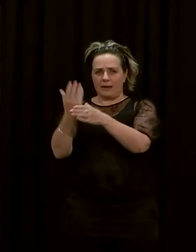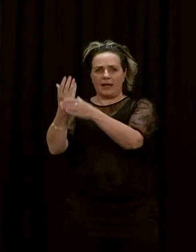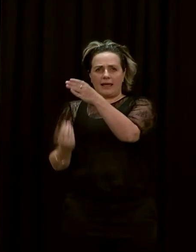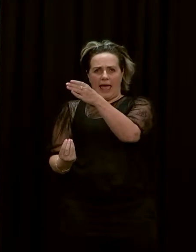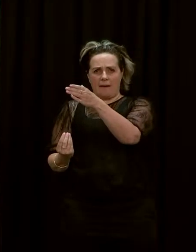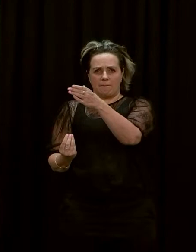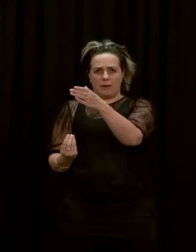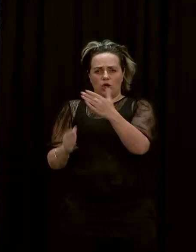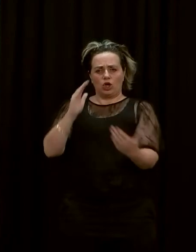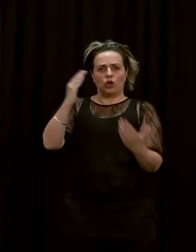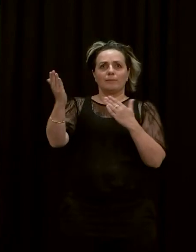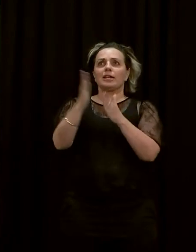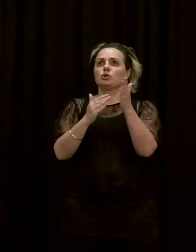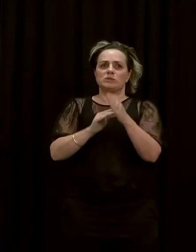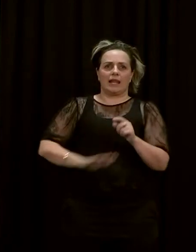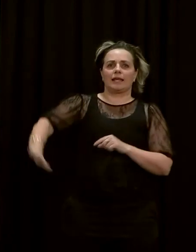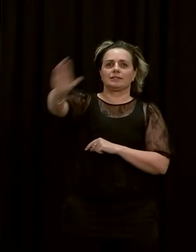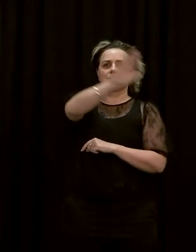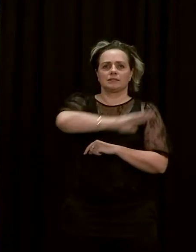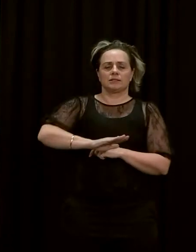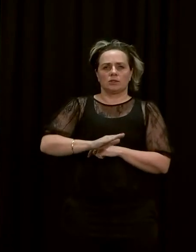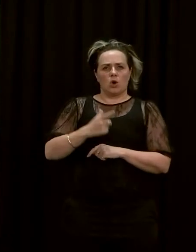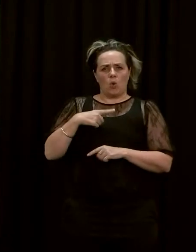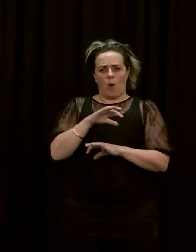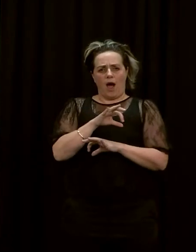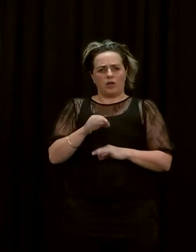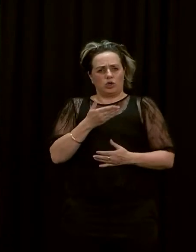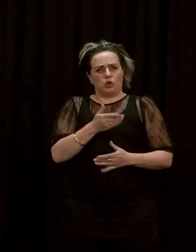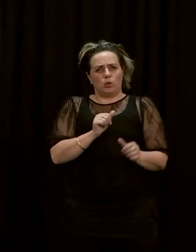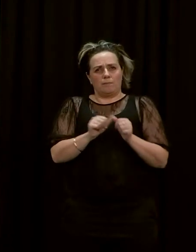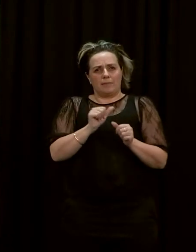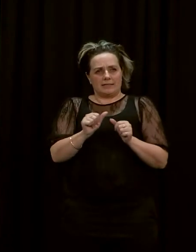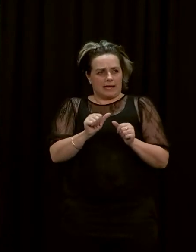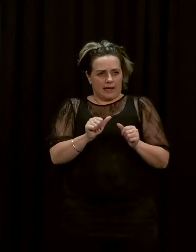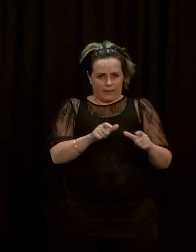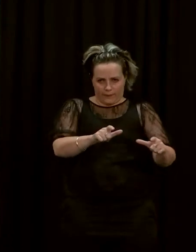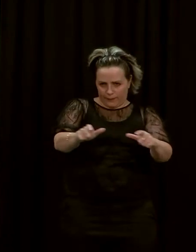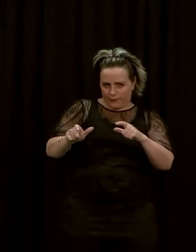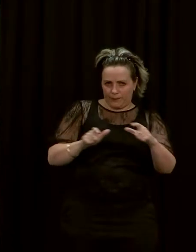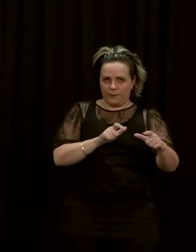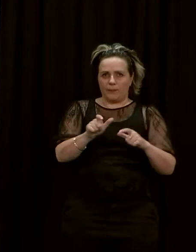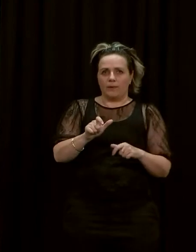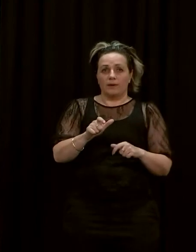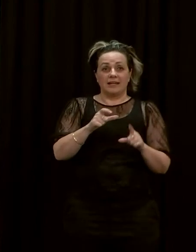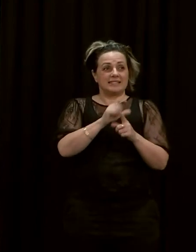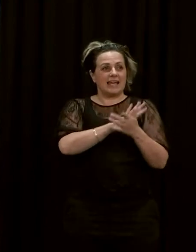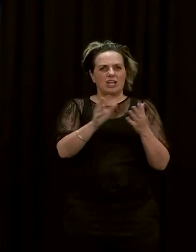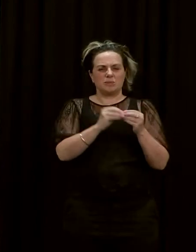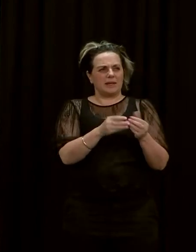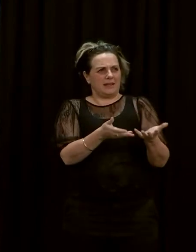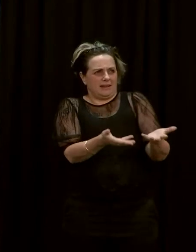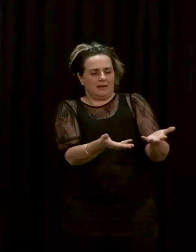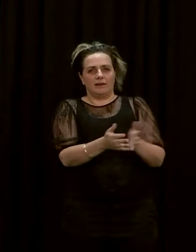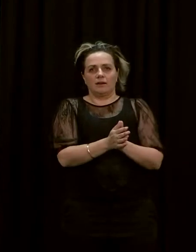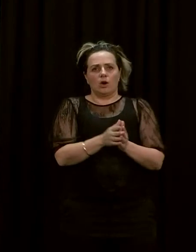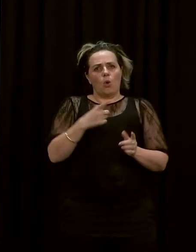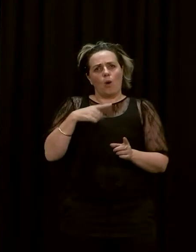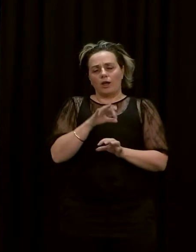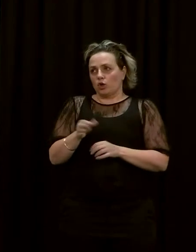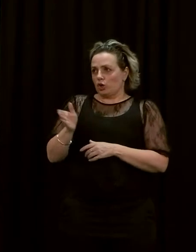of the country. Why is the ministry not coordinating better? If you can't rely on the DHBs to get it done, why is the government and the ministry